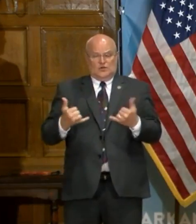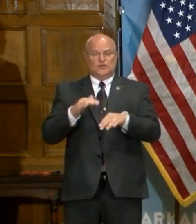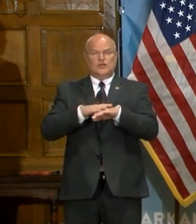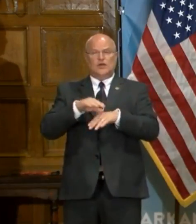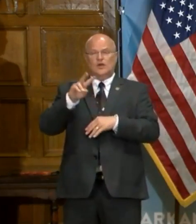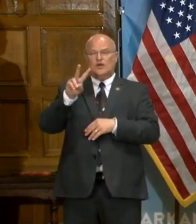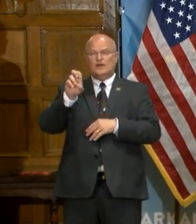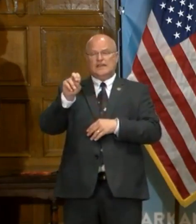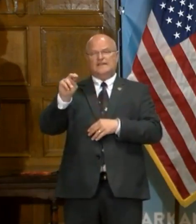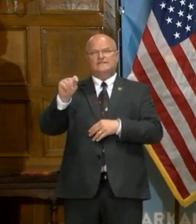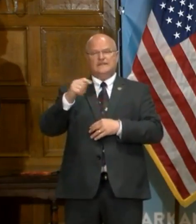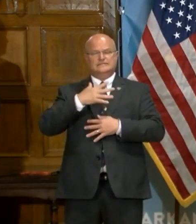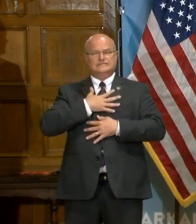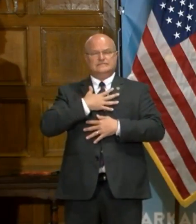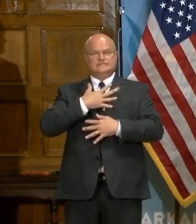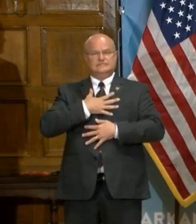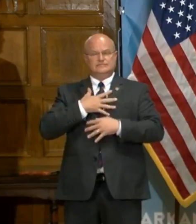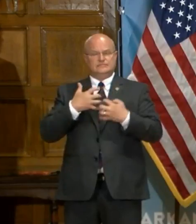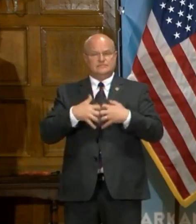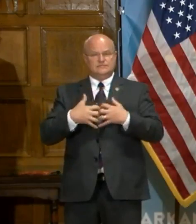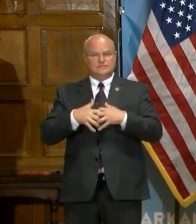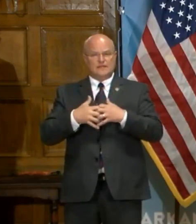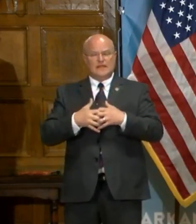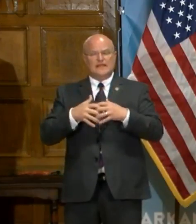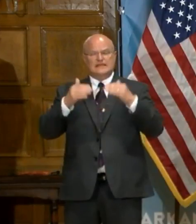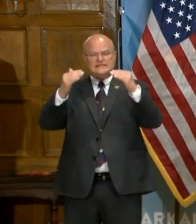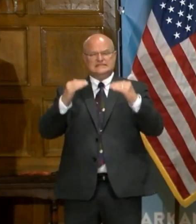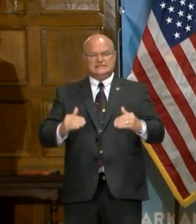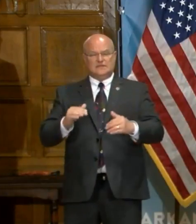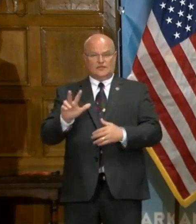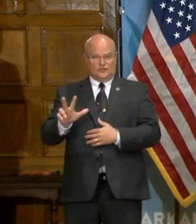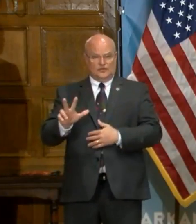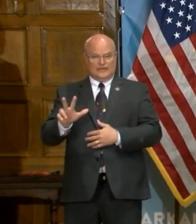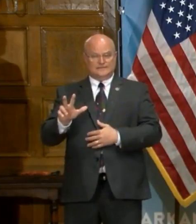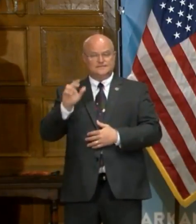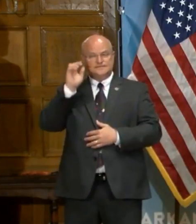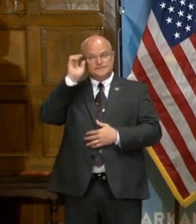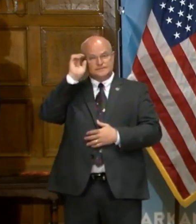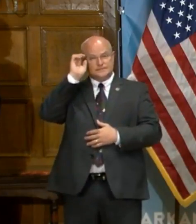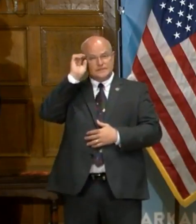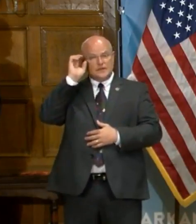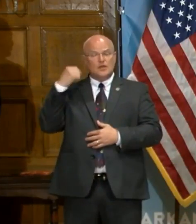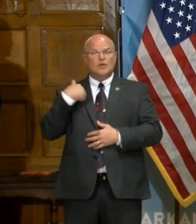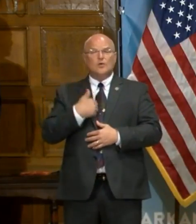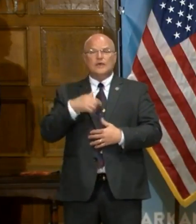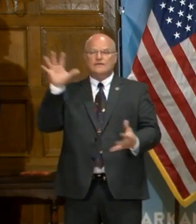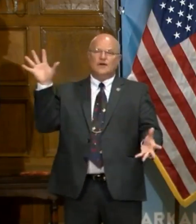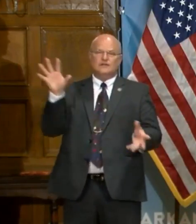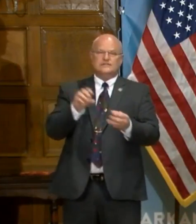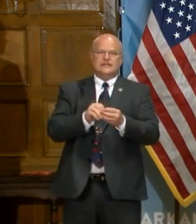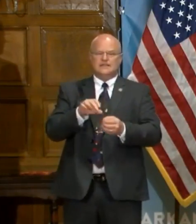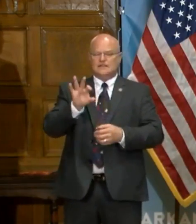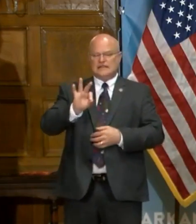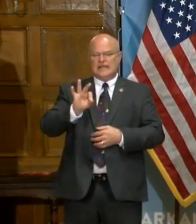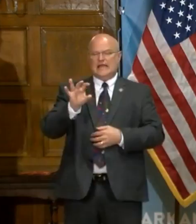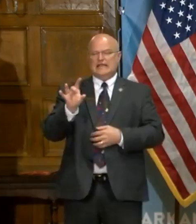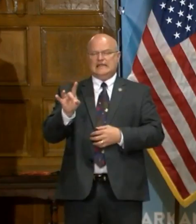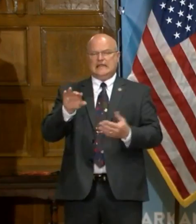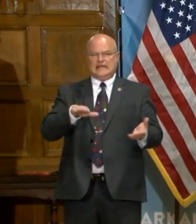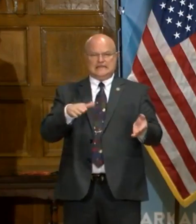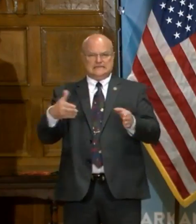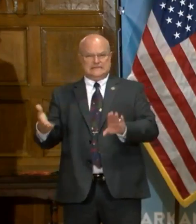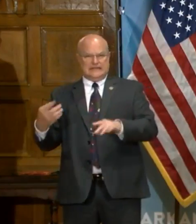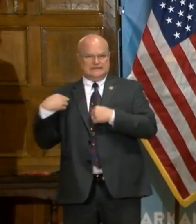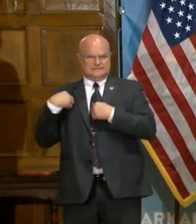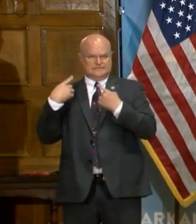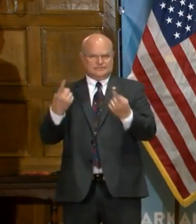on a ventilator. That's a net decrease of 3 from yesterday, and we have a total of 98 deaths. So